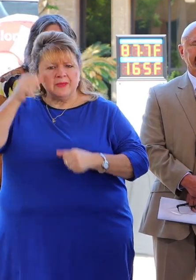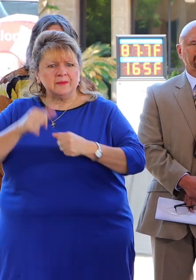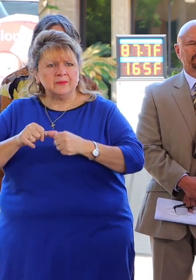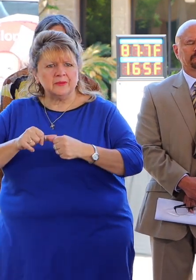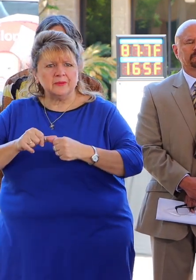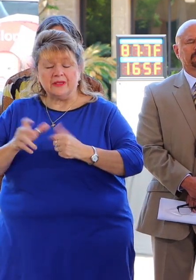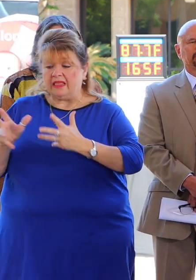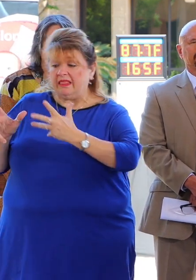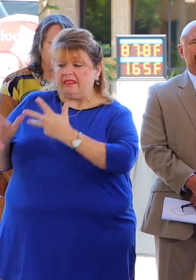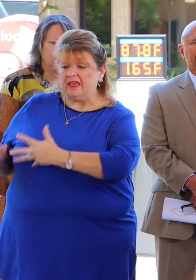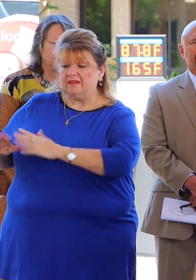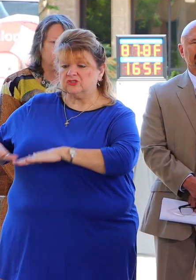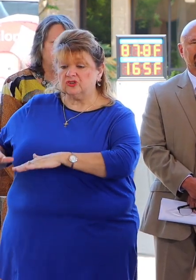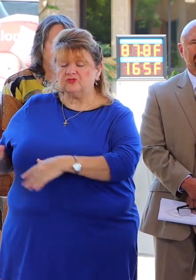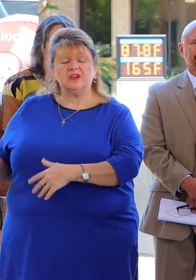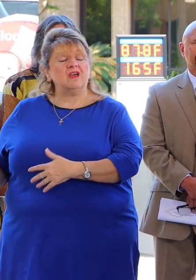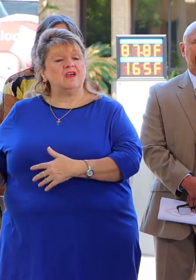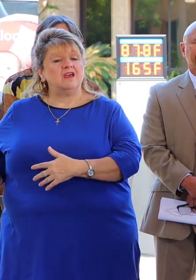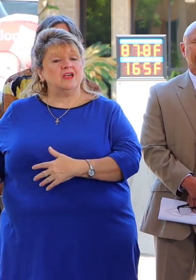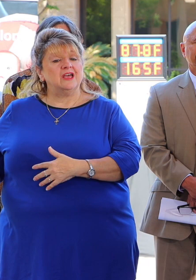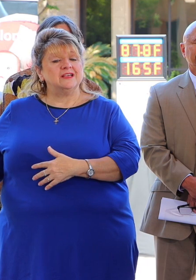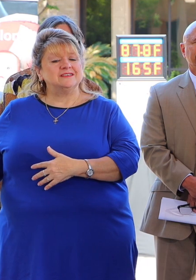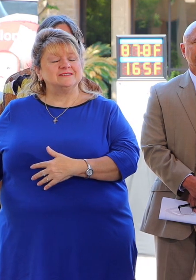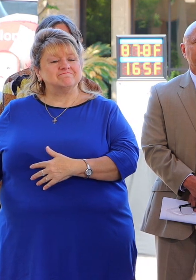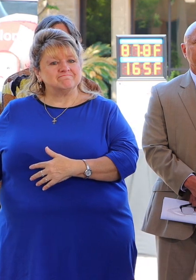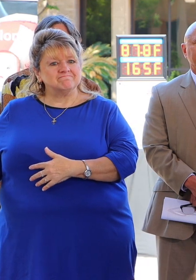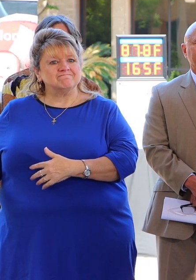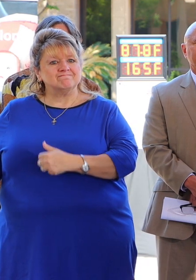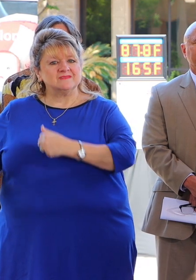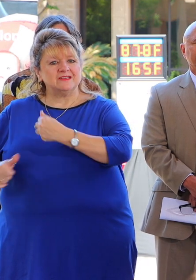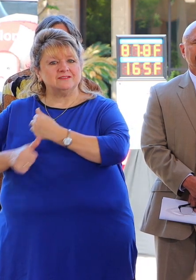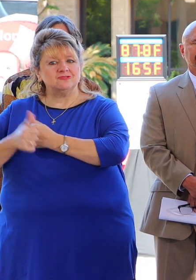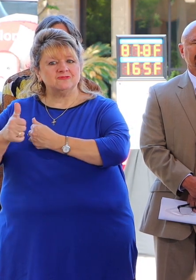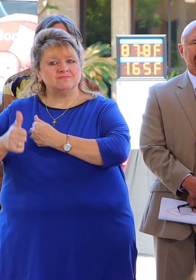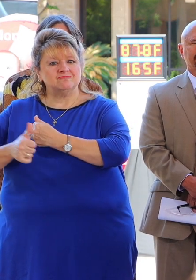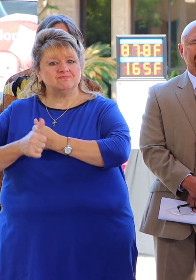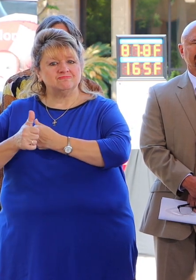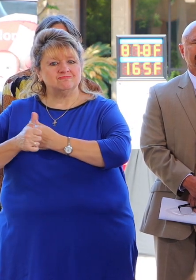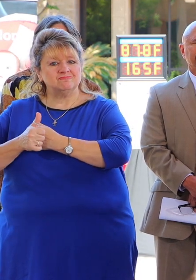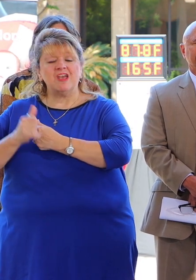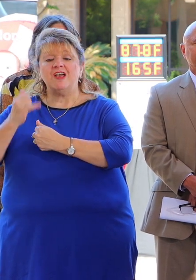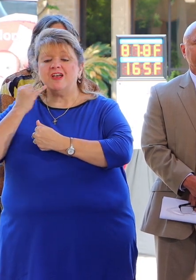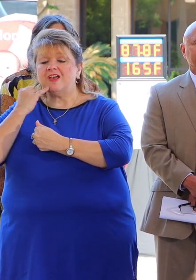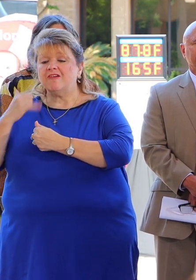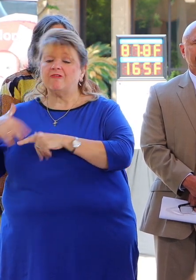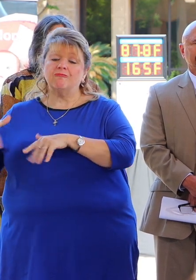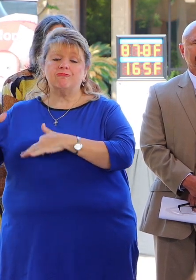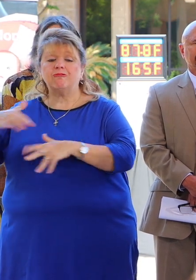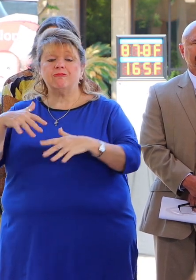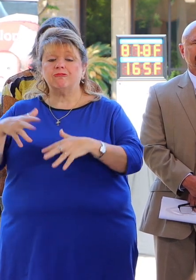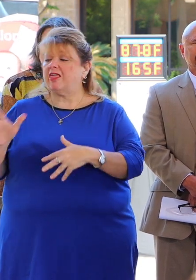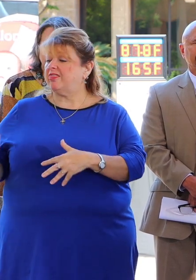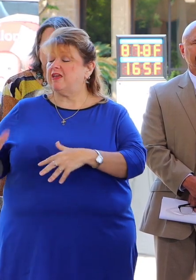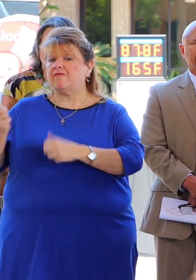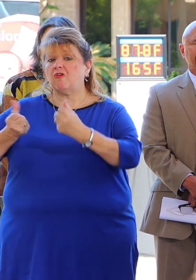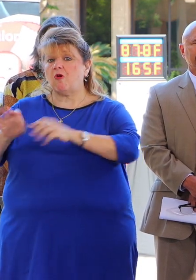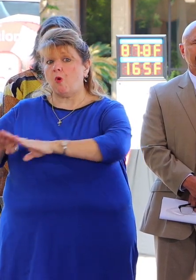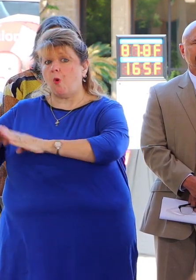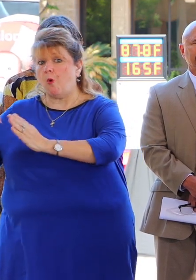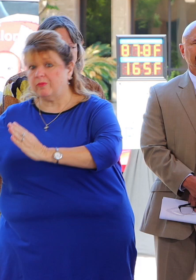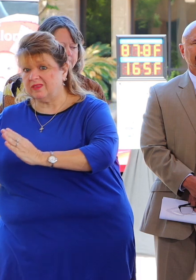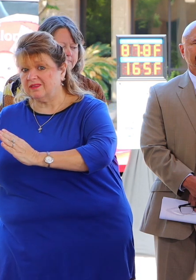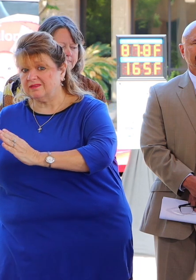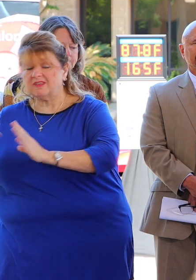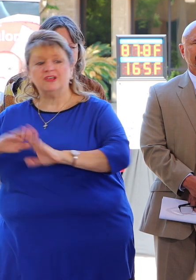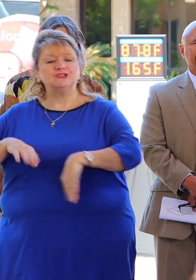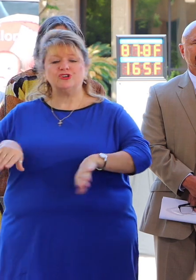in a vehicle or allowing them access to a vehicle unattended at any time. Now,